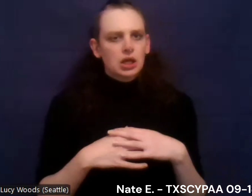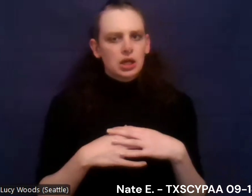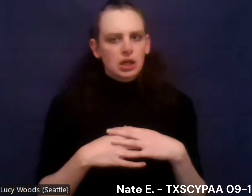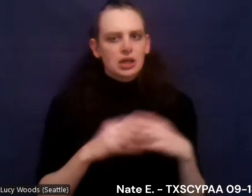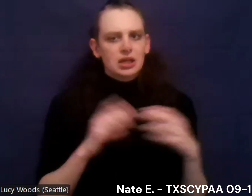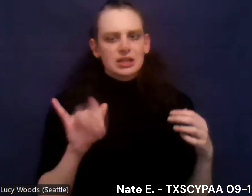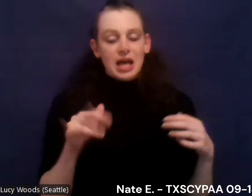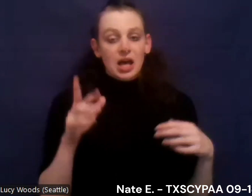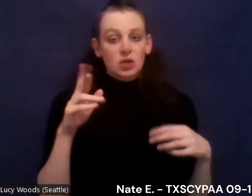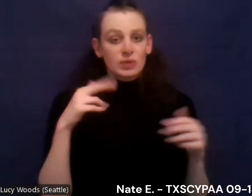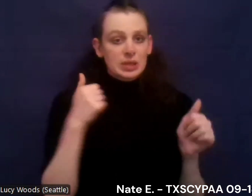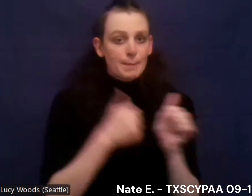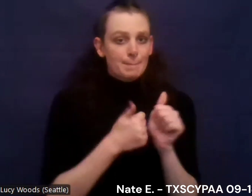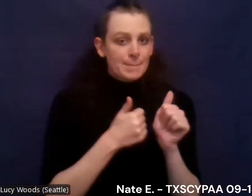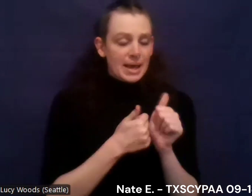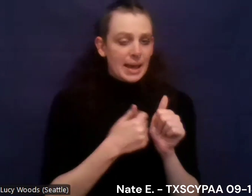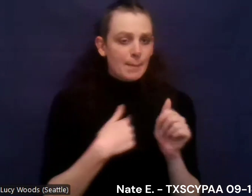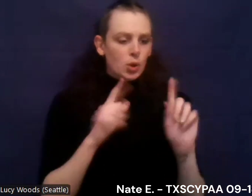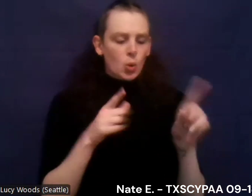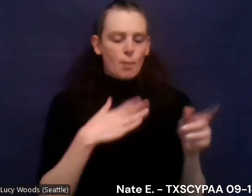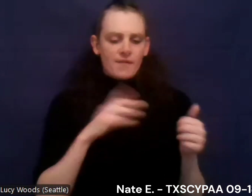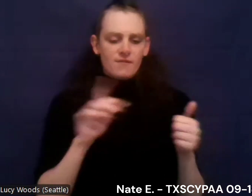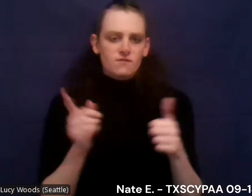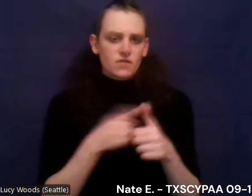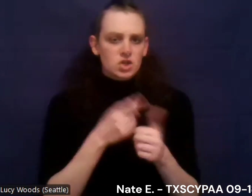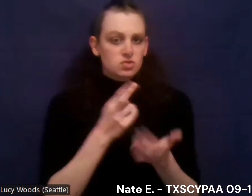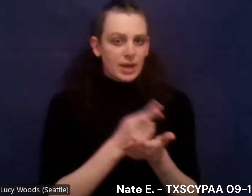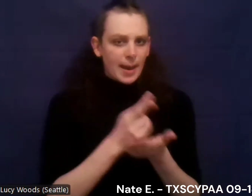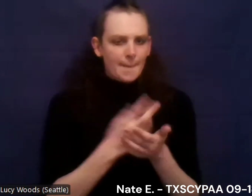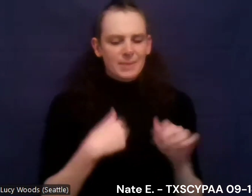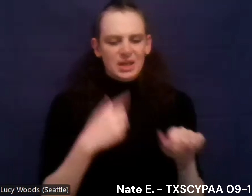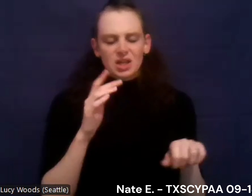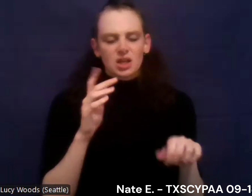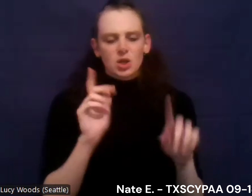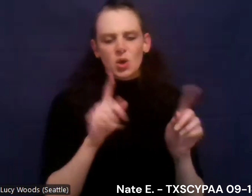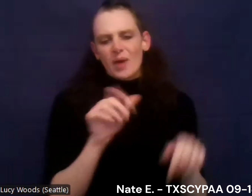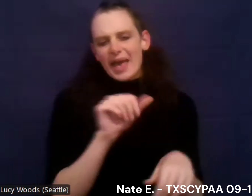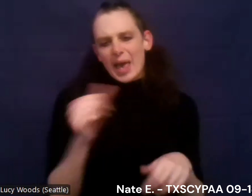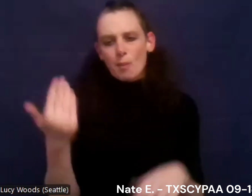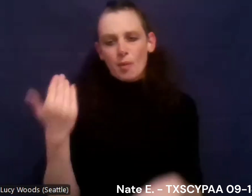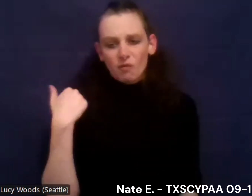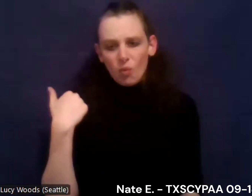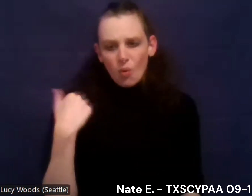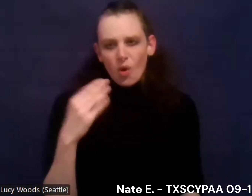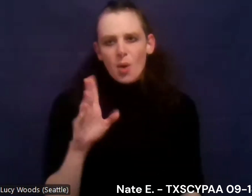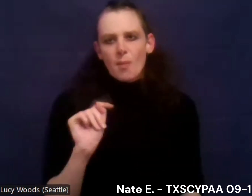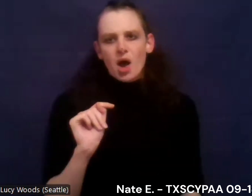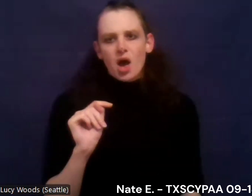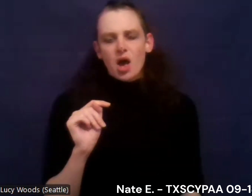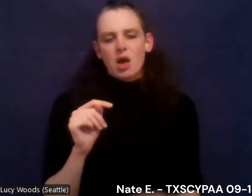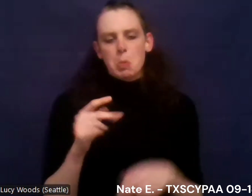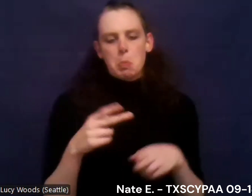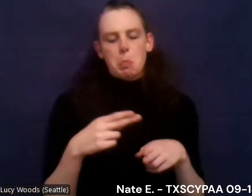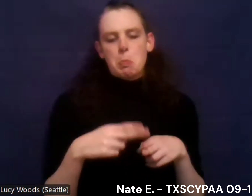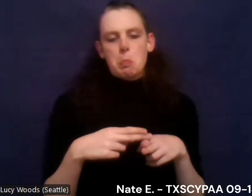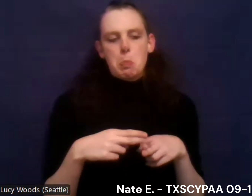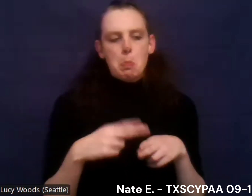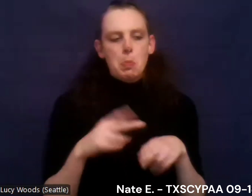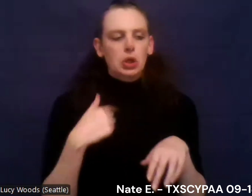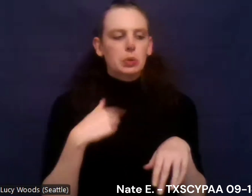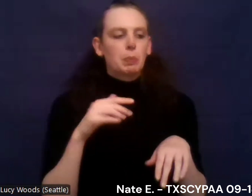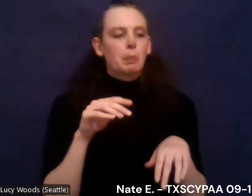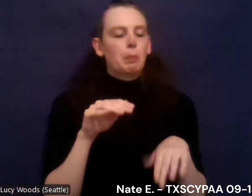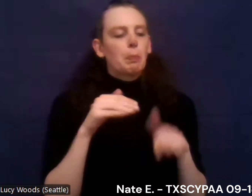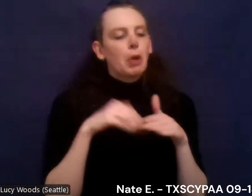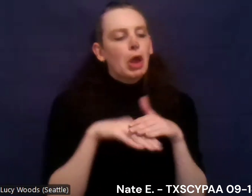to my first, treatment. I had been to AA meetings before, but very, very just like I literally stuck my head in the door, right? And like